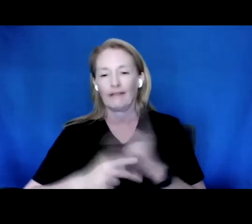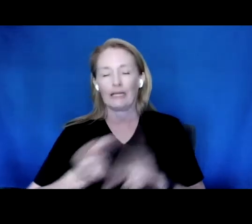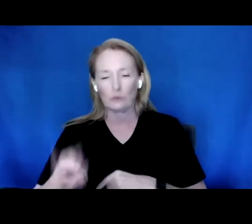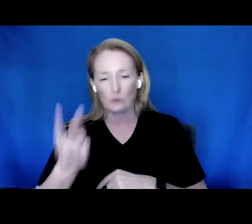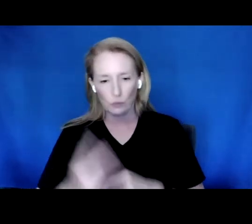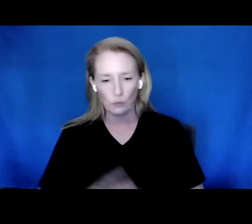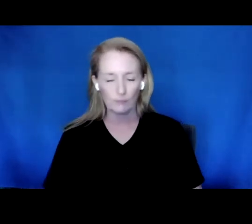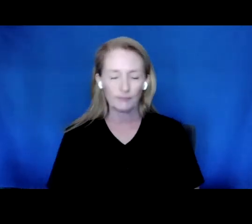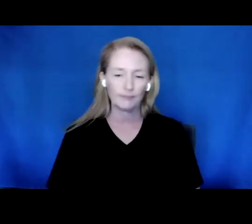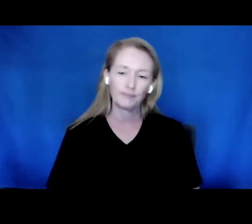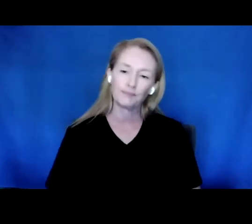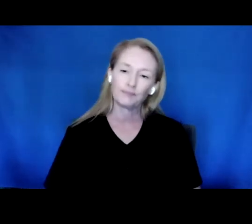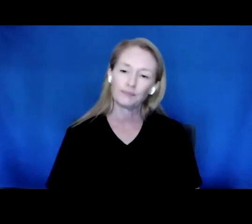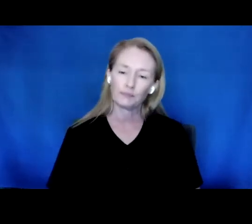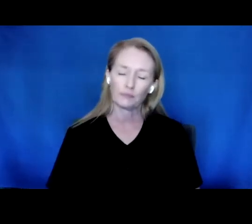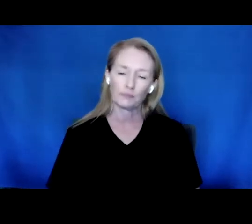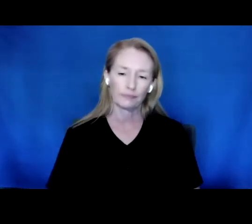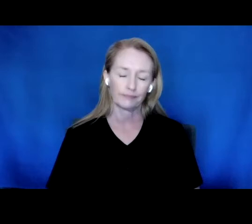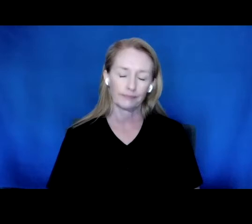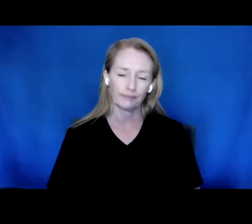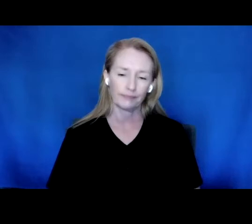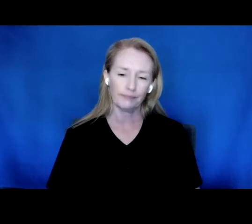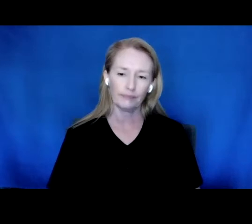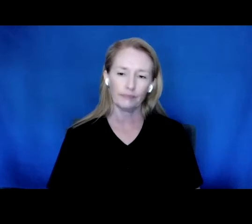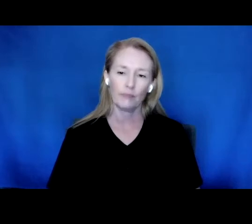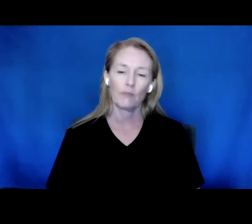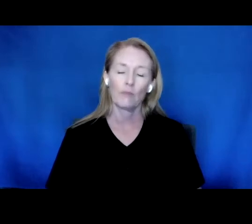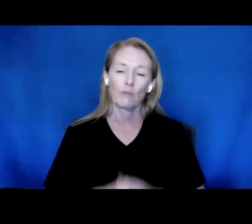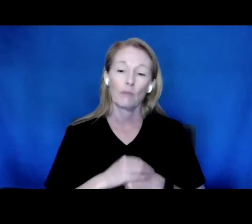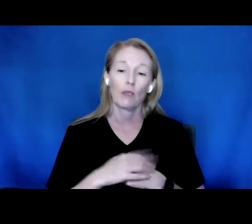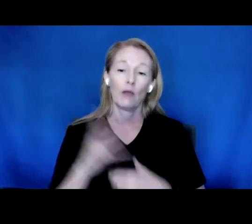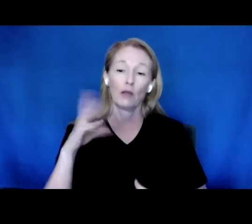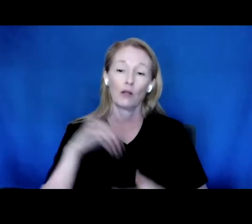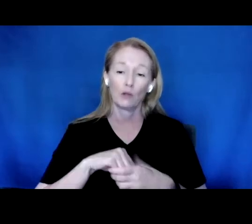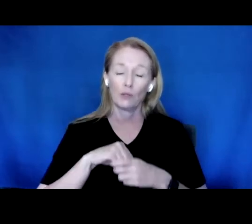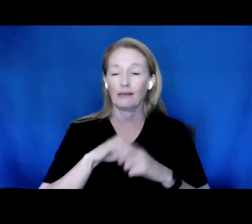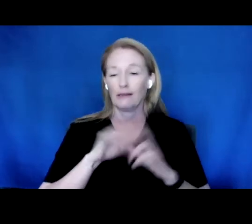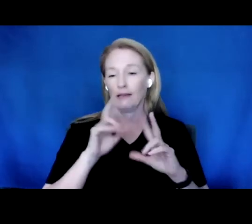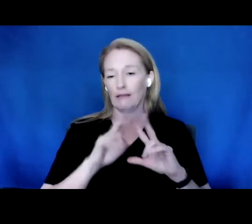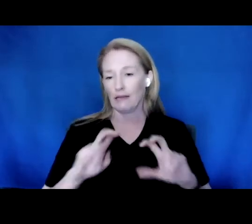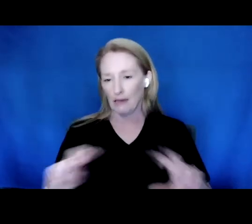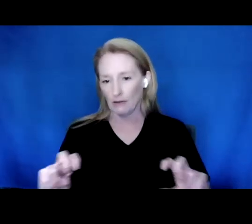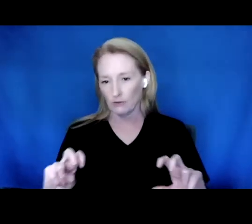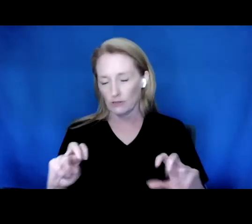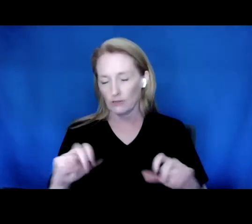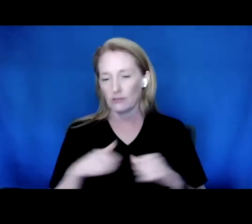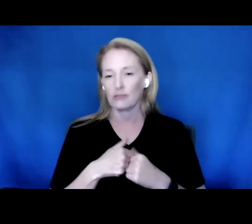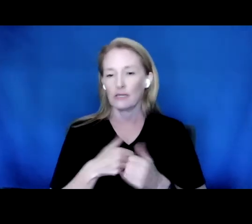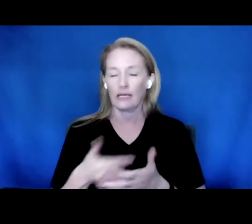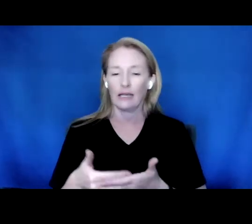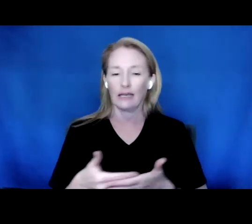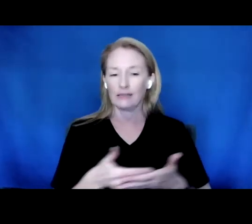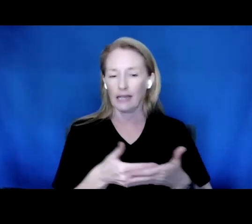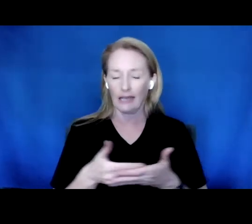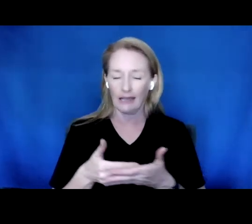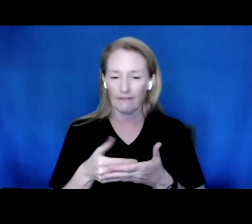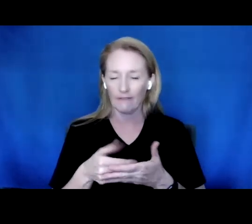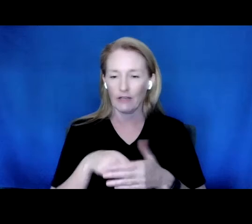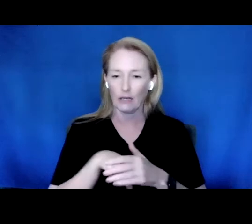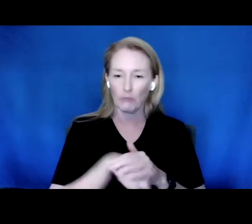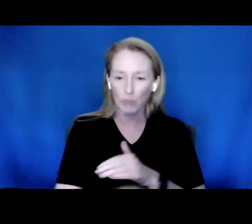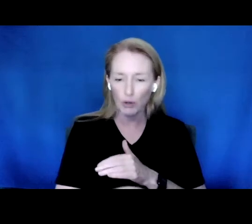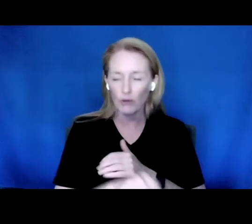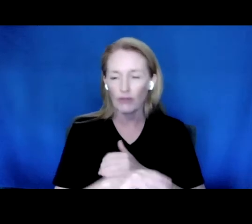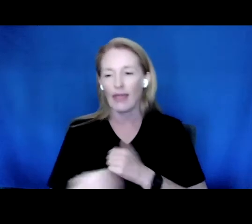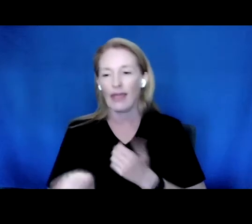So briefly, to be included in this analysis, the infant birth and death certificate